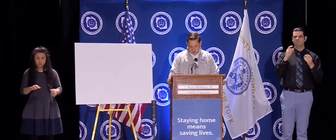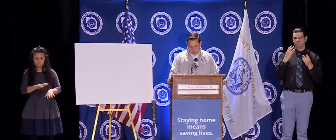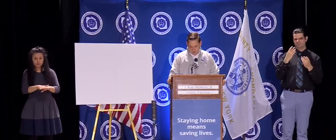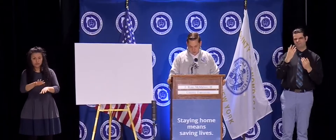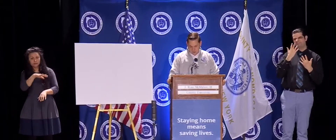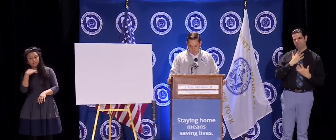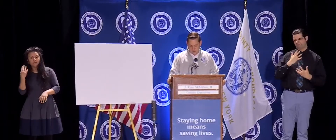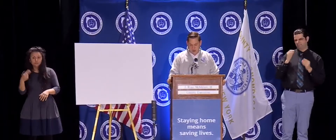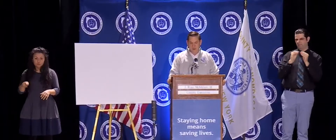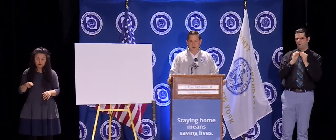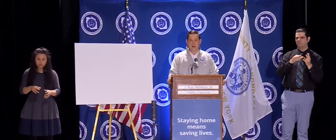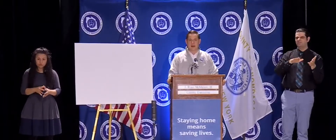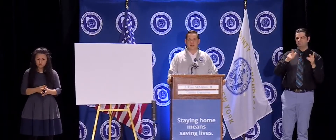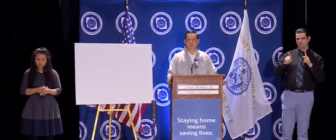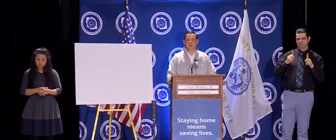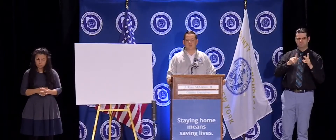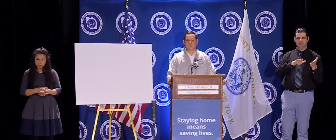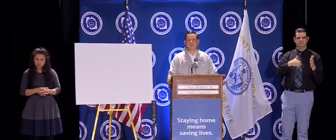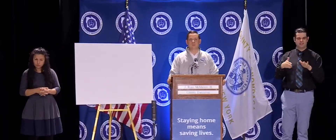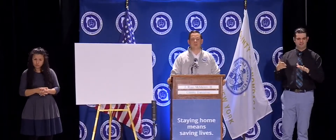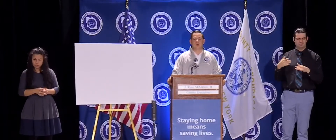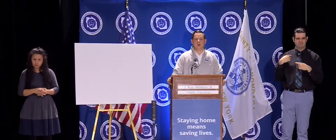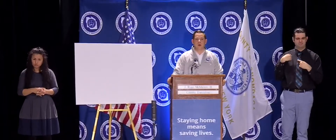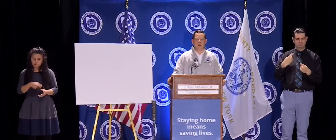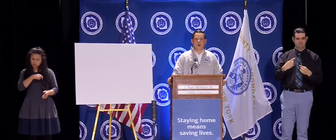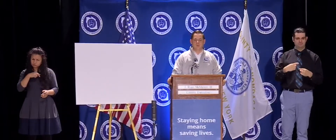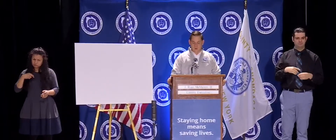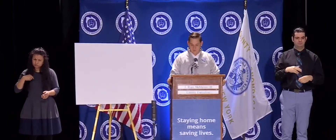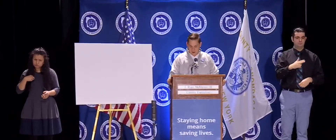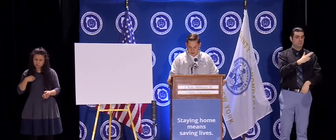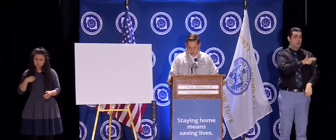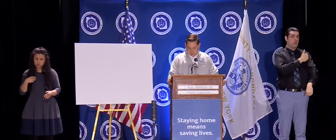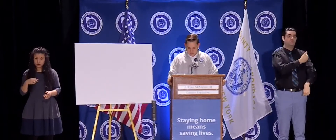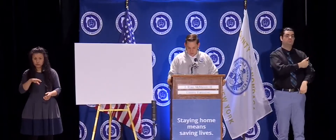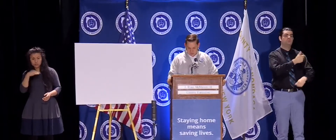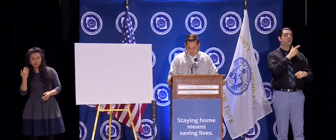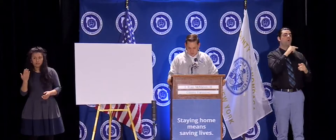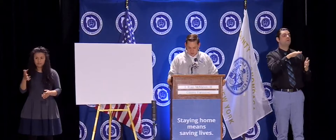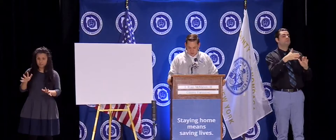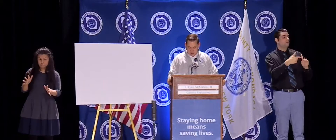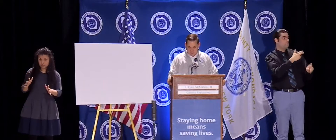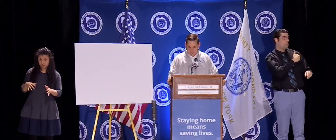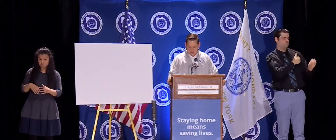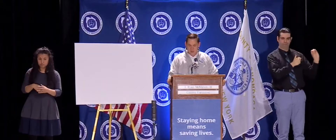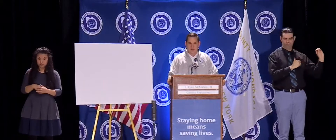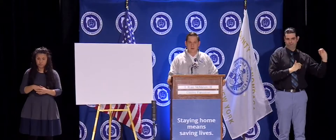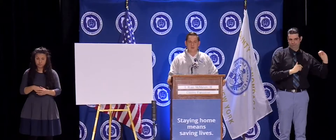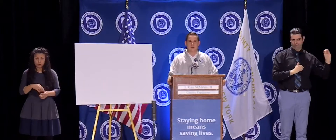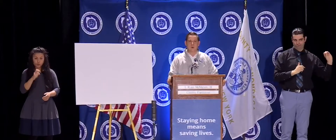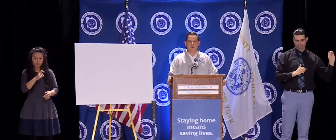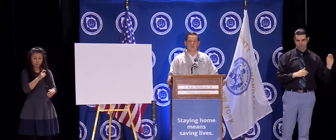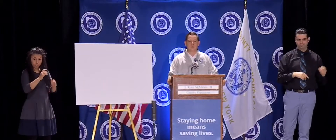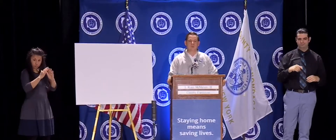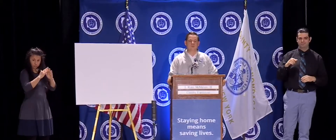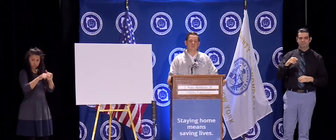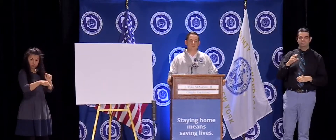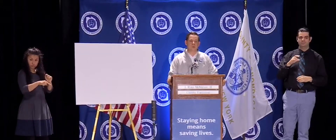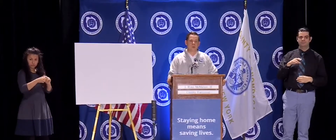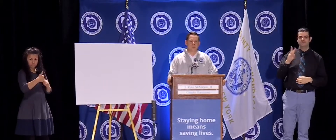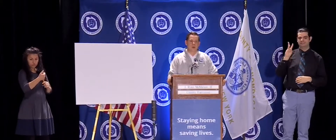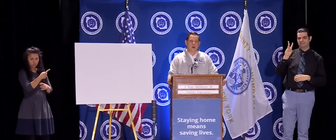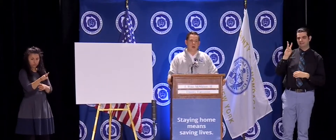We've had 0 deaths at hospitals. We've had 6 deaths at nursing homes.